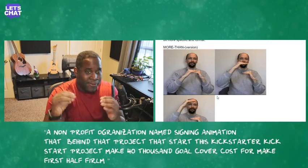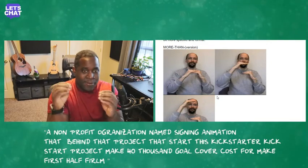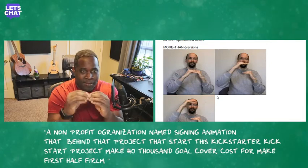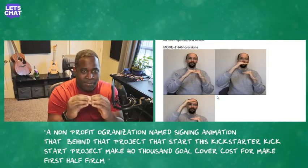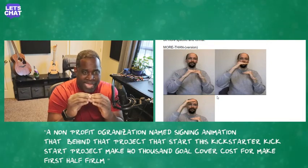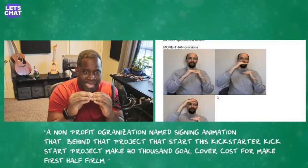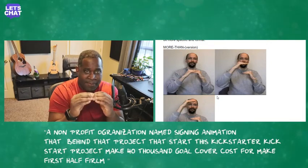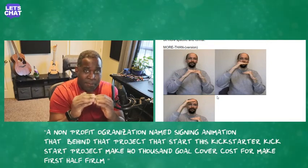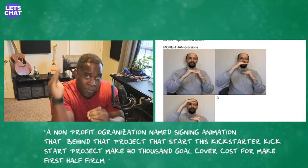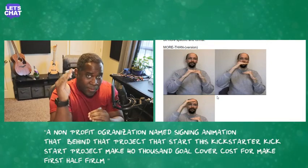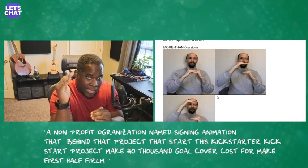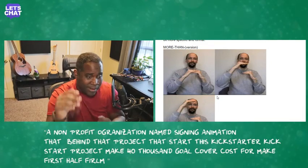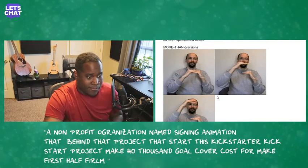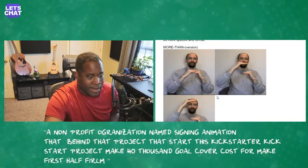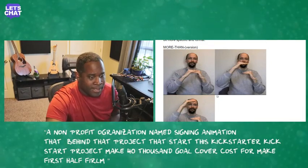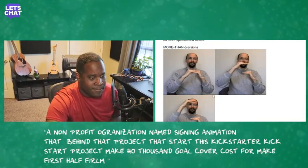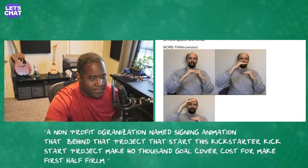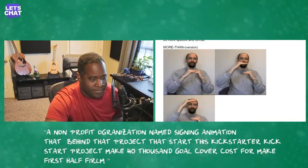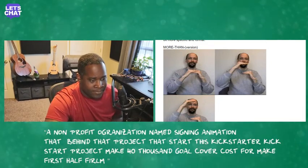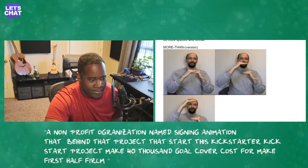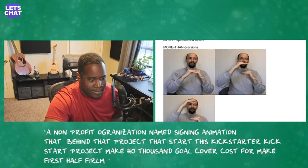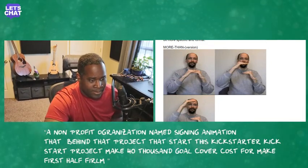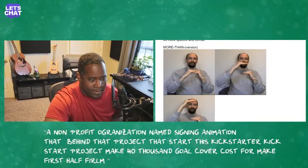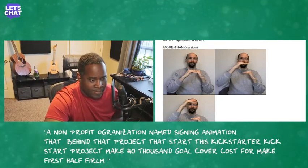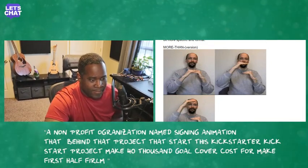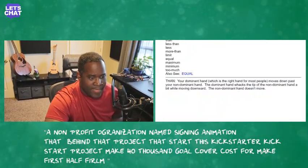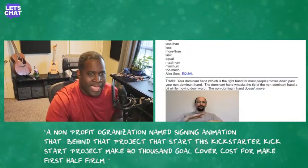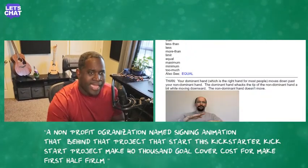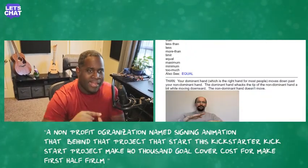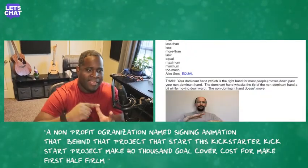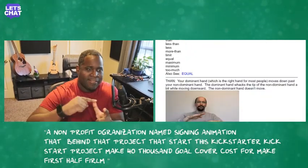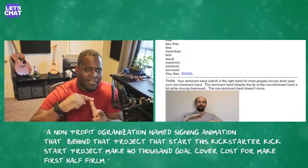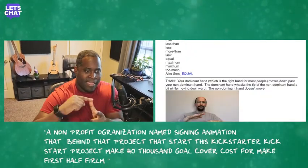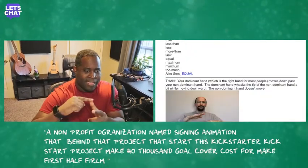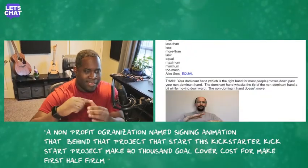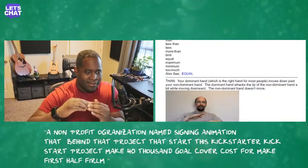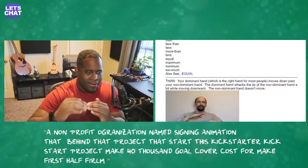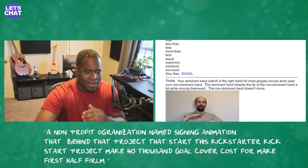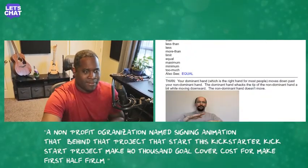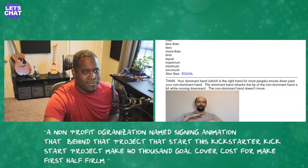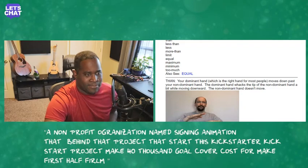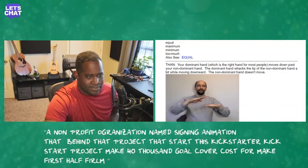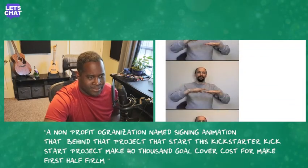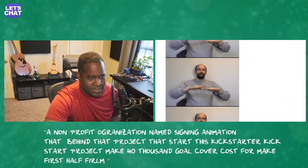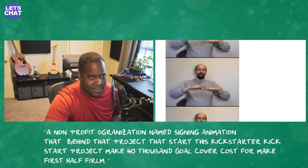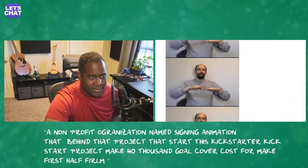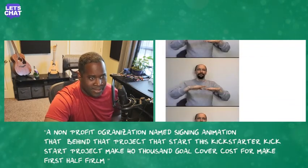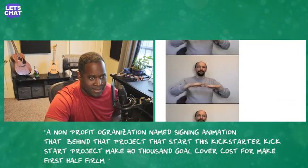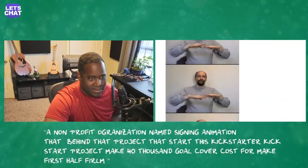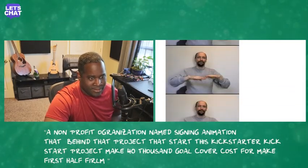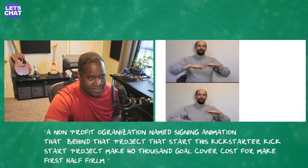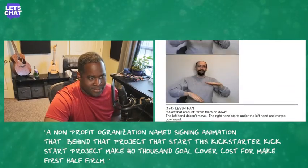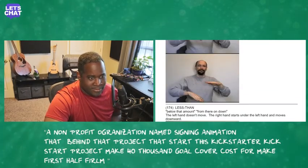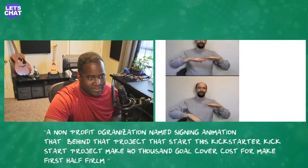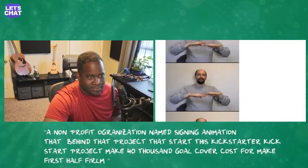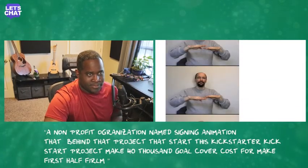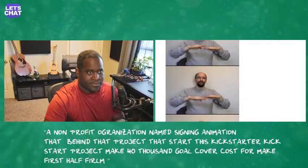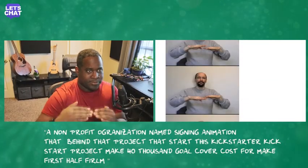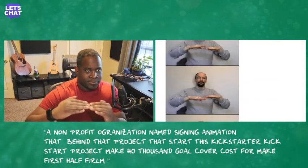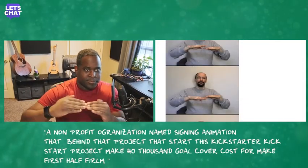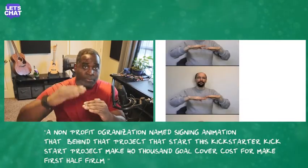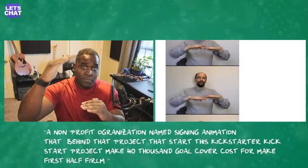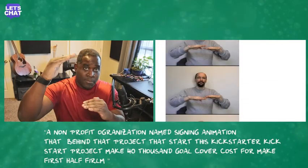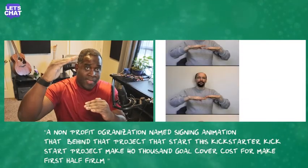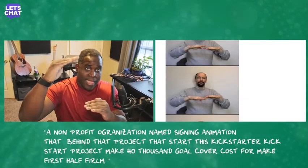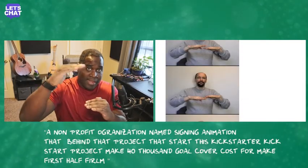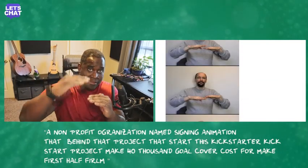More than became more than, right? Than is like, all right. So